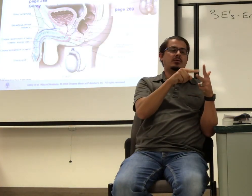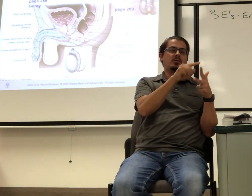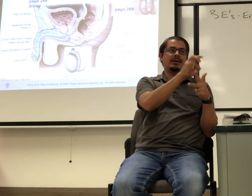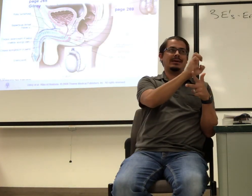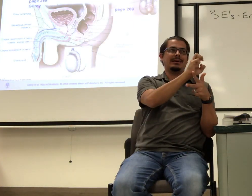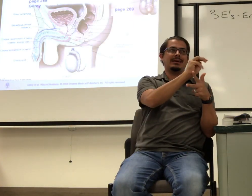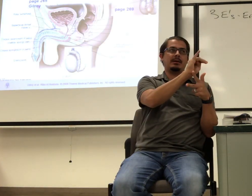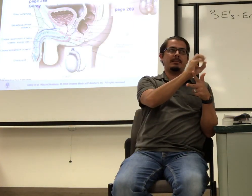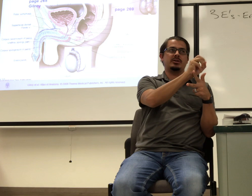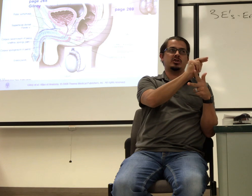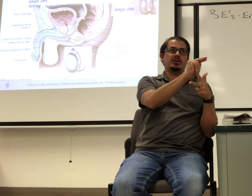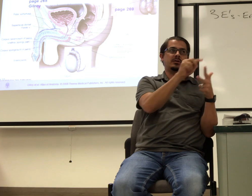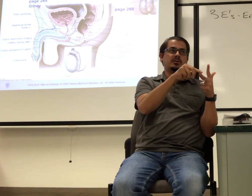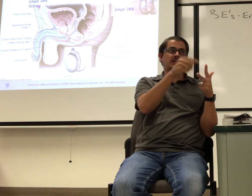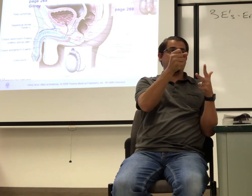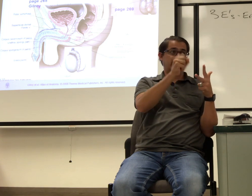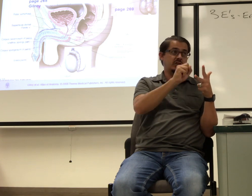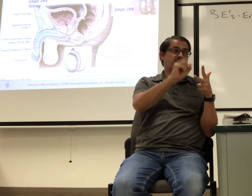ejaculation.